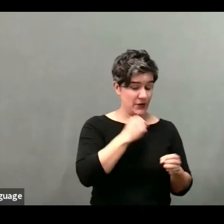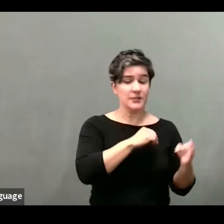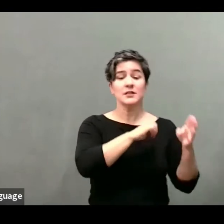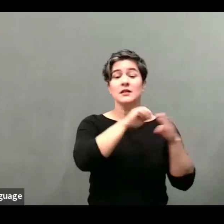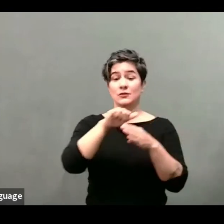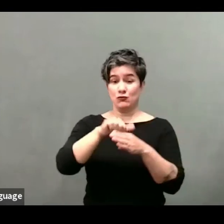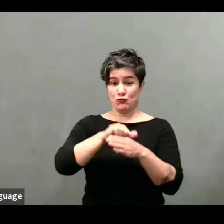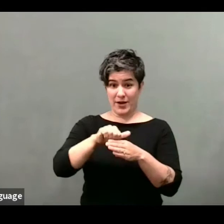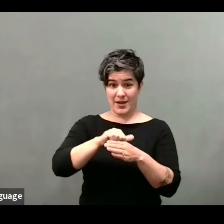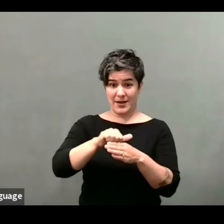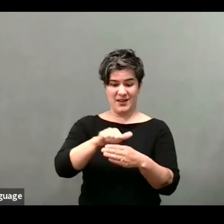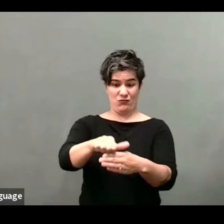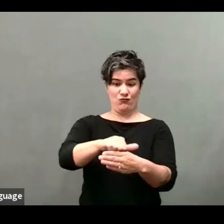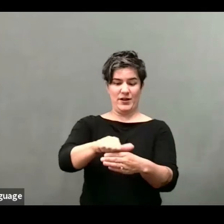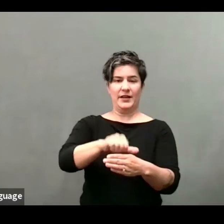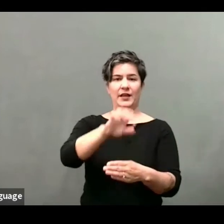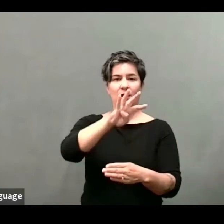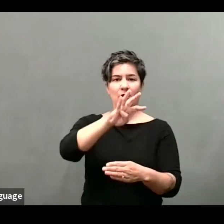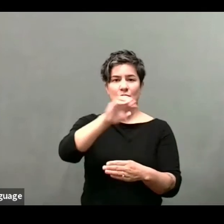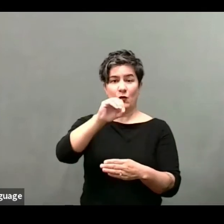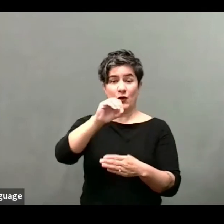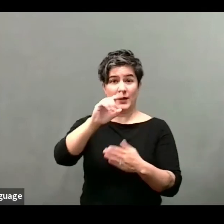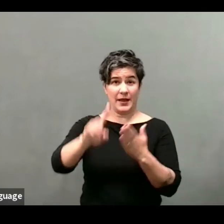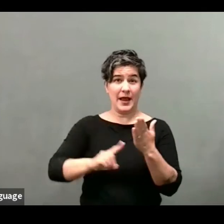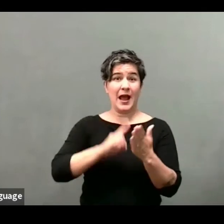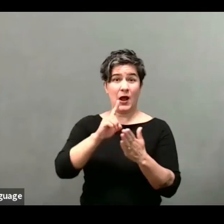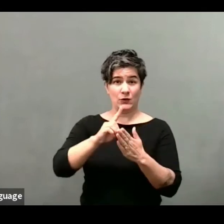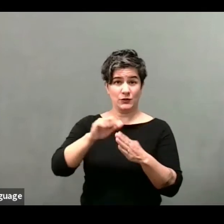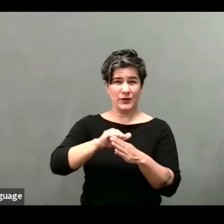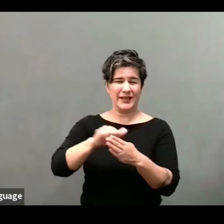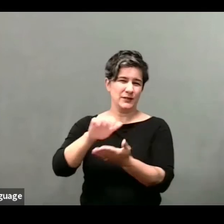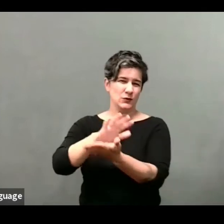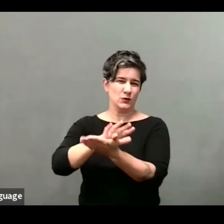through a 40-hour didactic or classroom